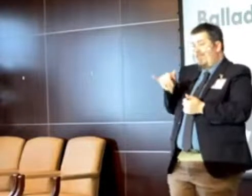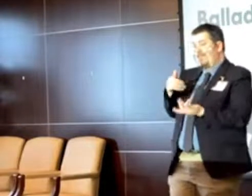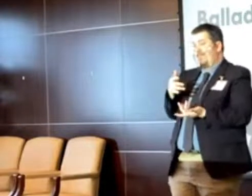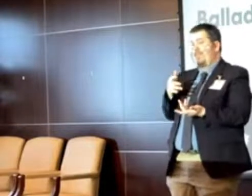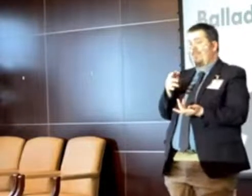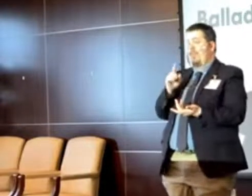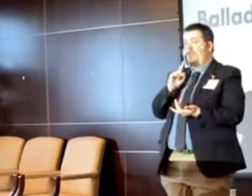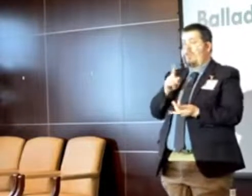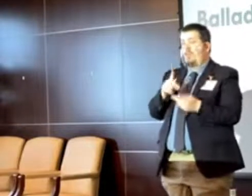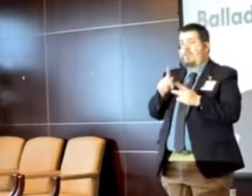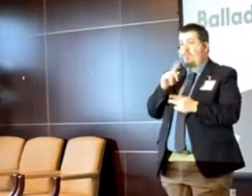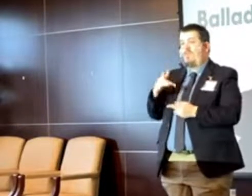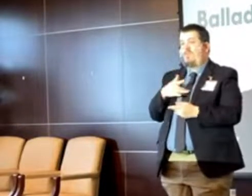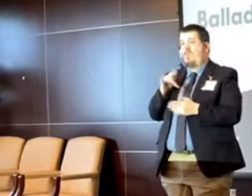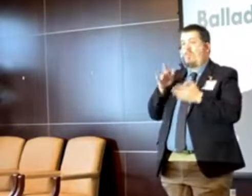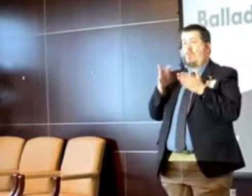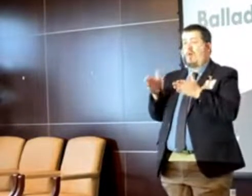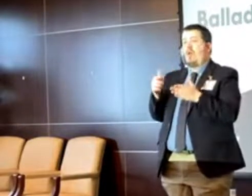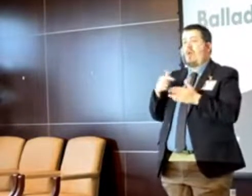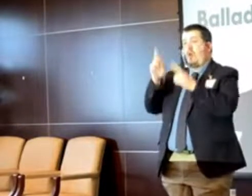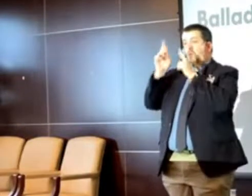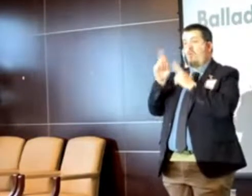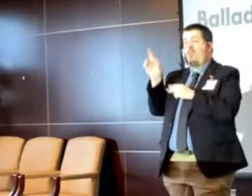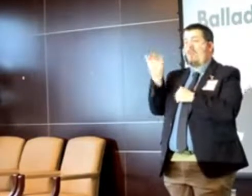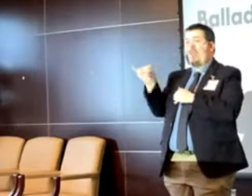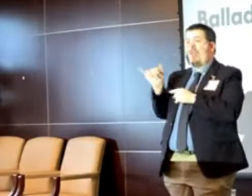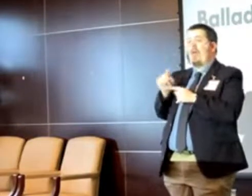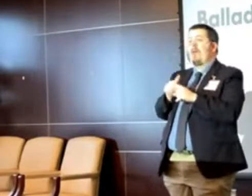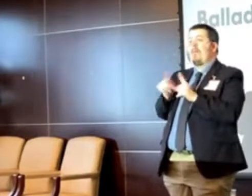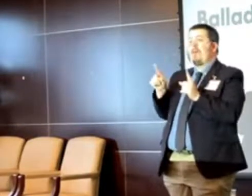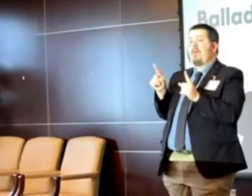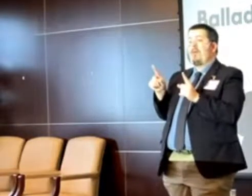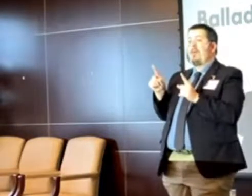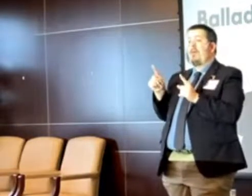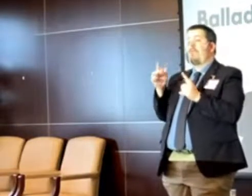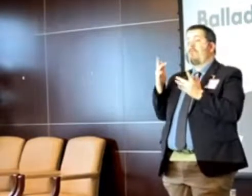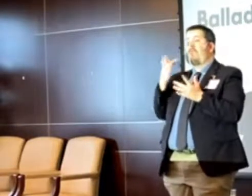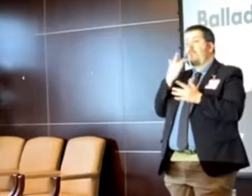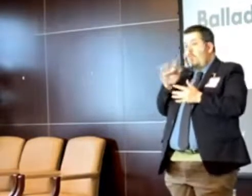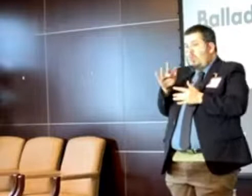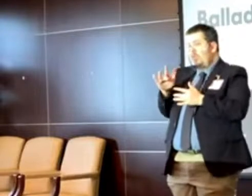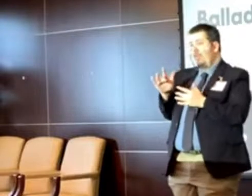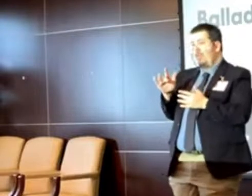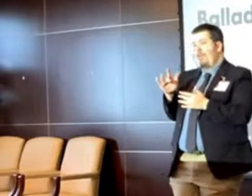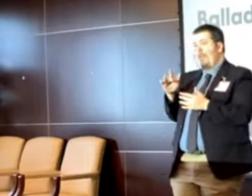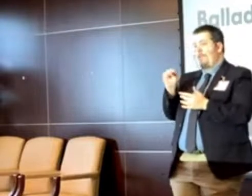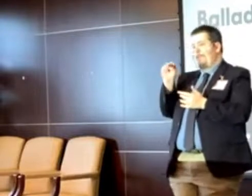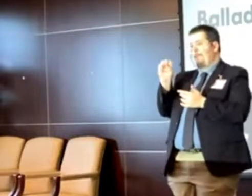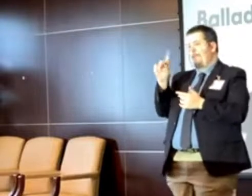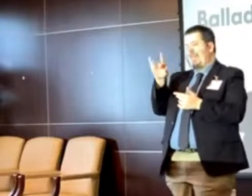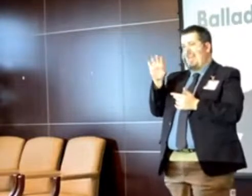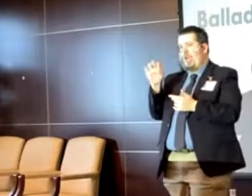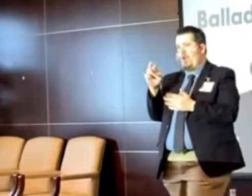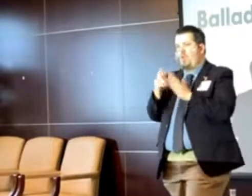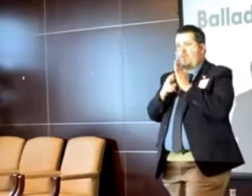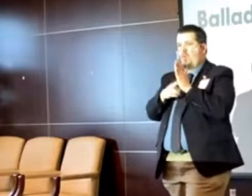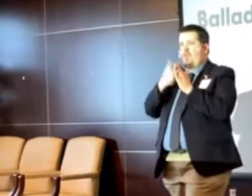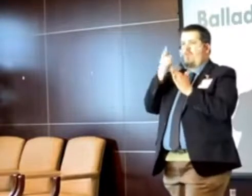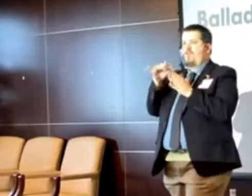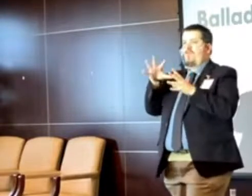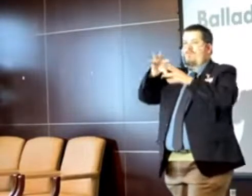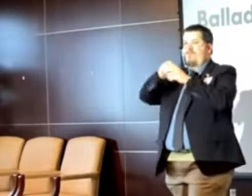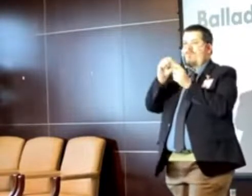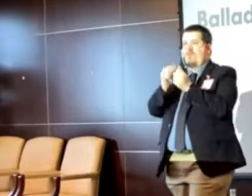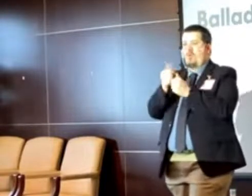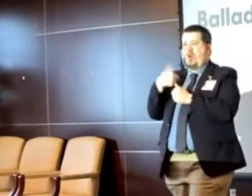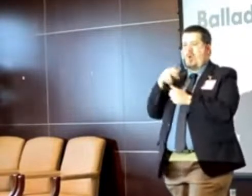mean, people really do feel that way, and I respect that. Unfortunately, the Medicare rule, the conditions of